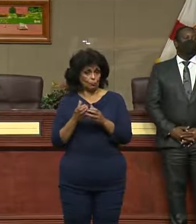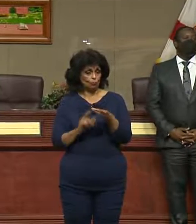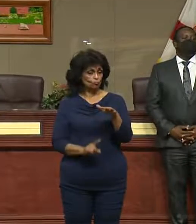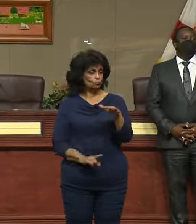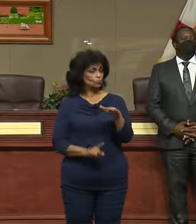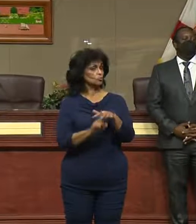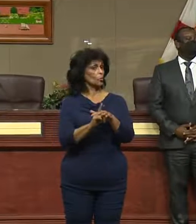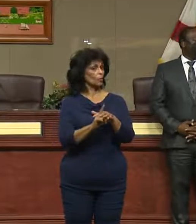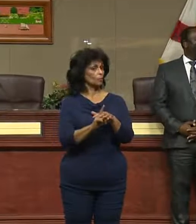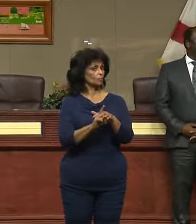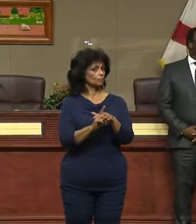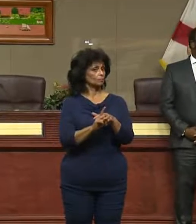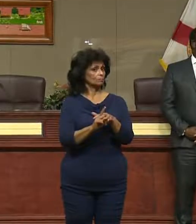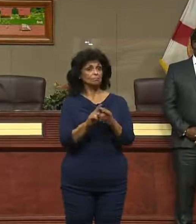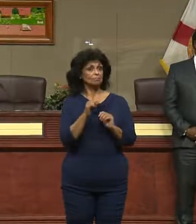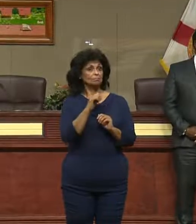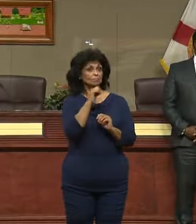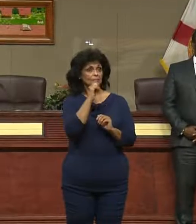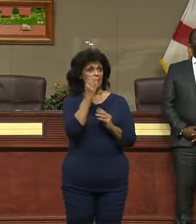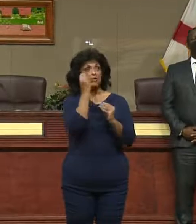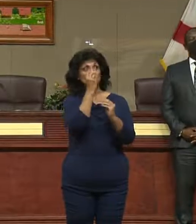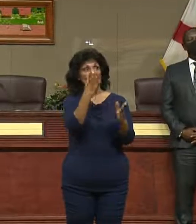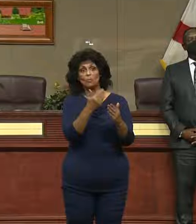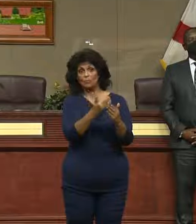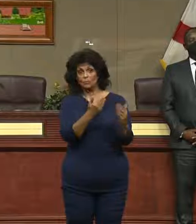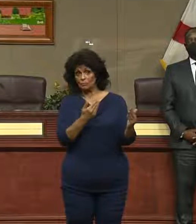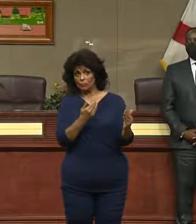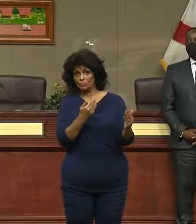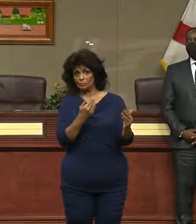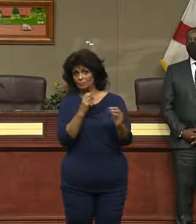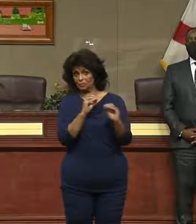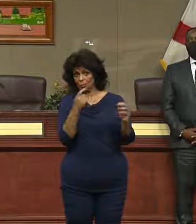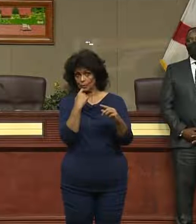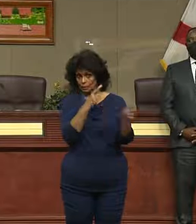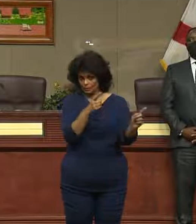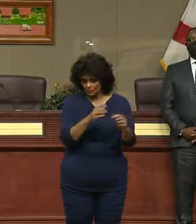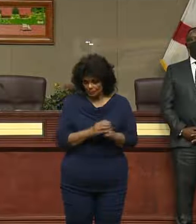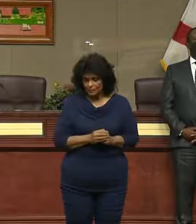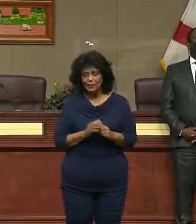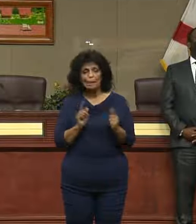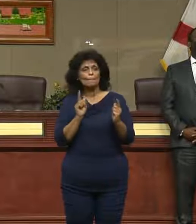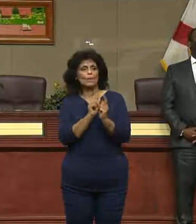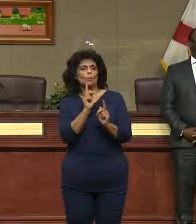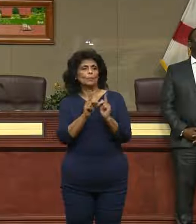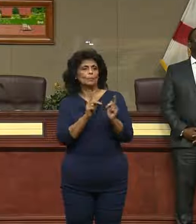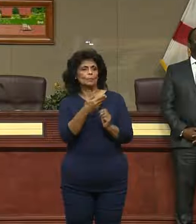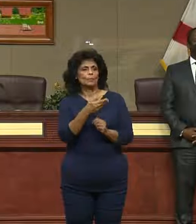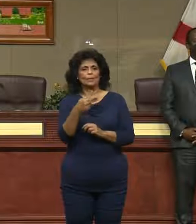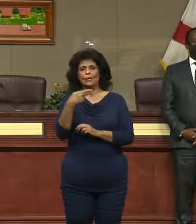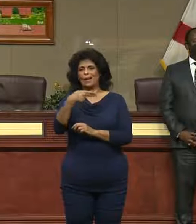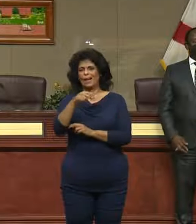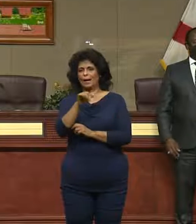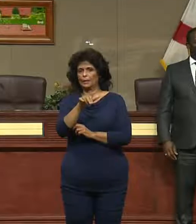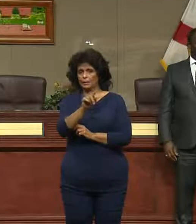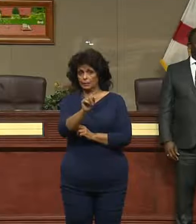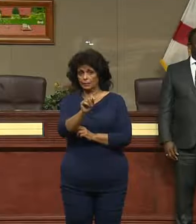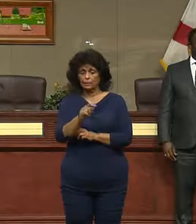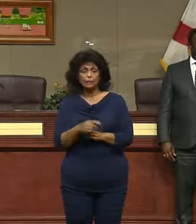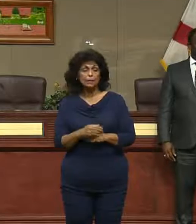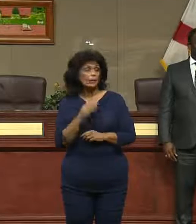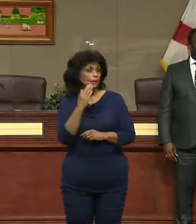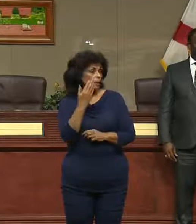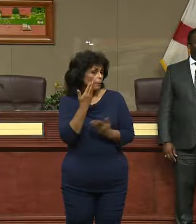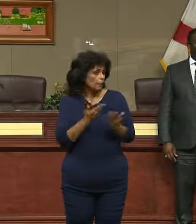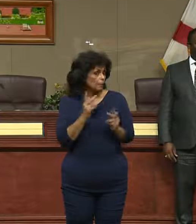good job in terms of, I don't think people realize that a lot of these events that are happening, they submit plans